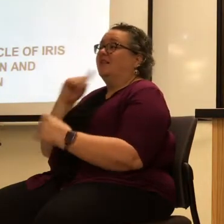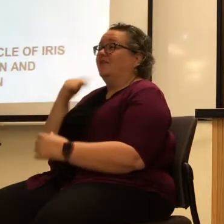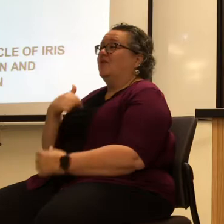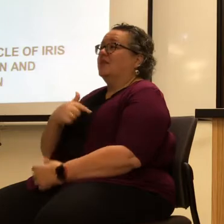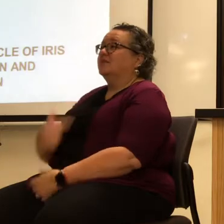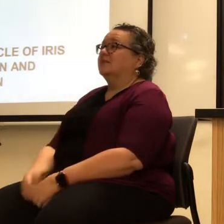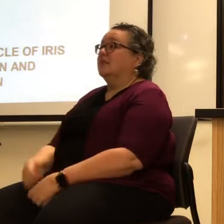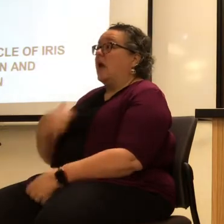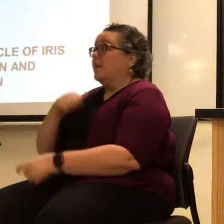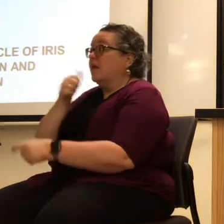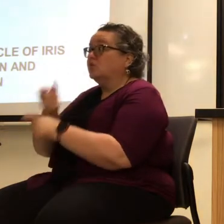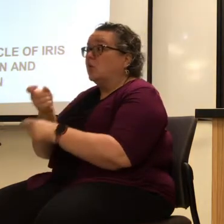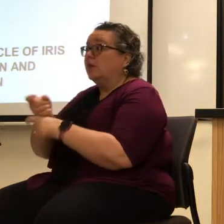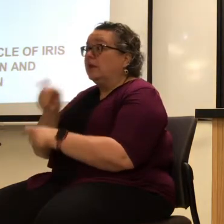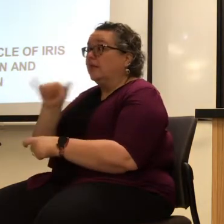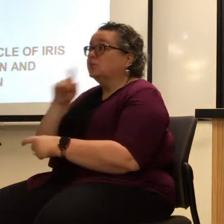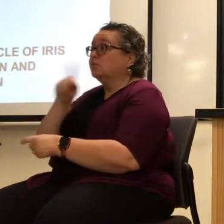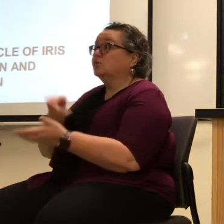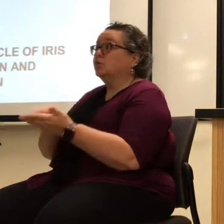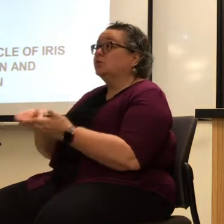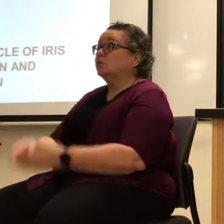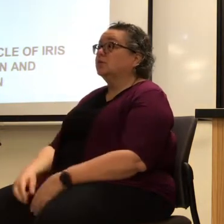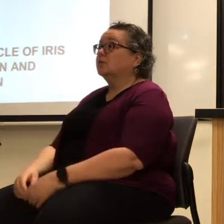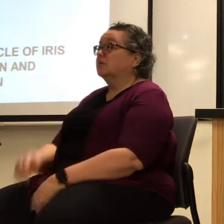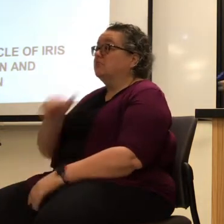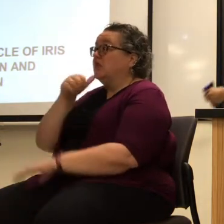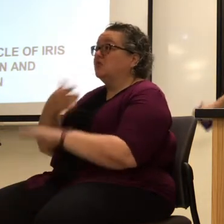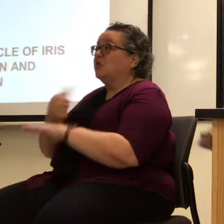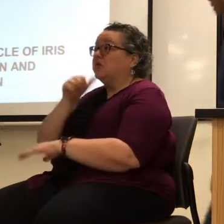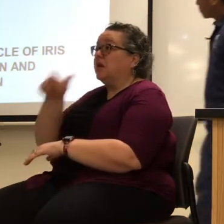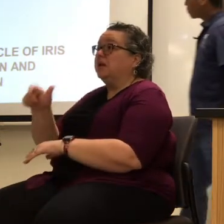All right, no, I'm not joking, that's true. My daughter doesn't need glasses.